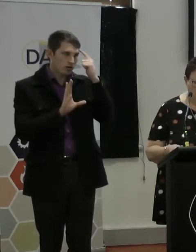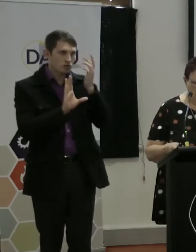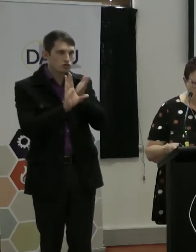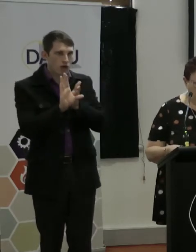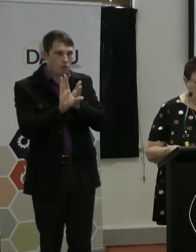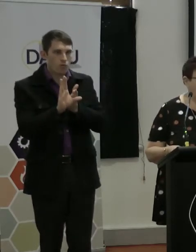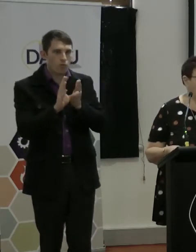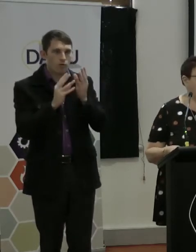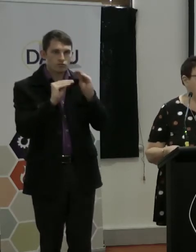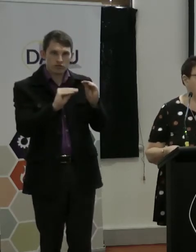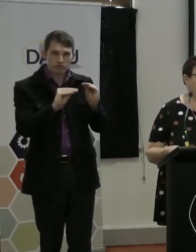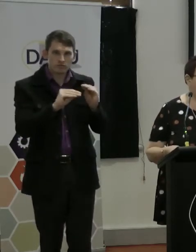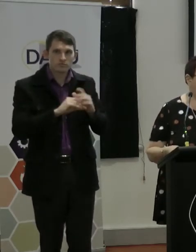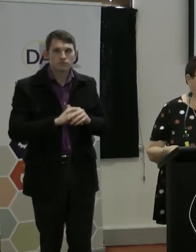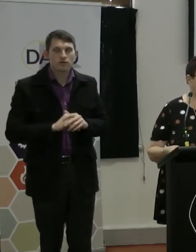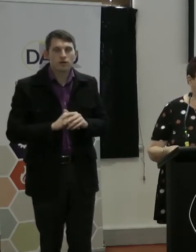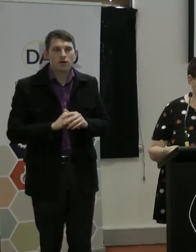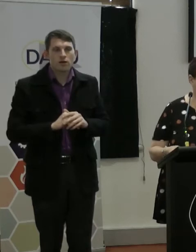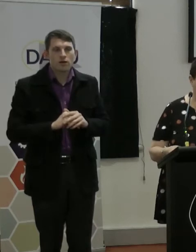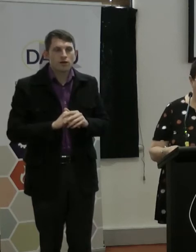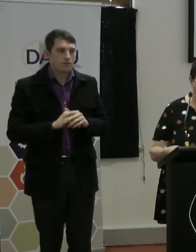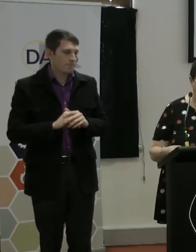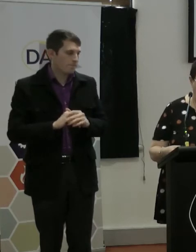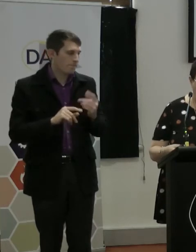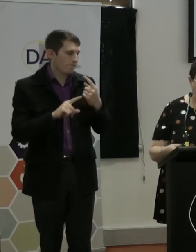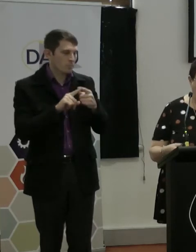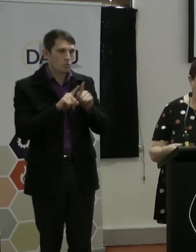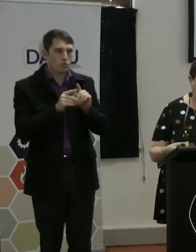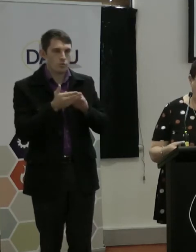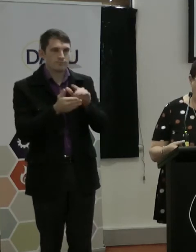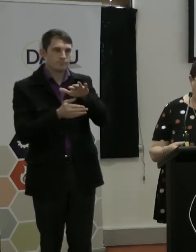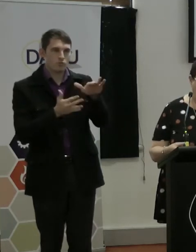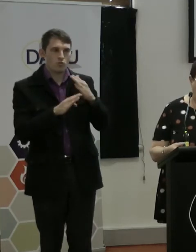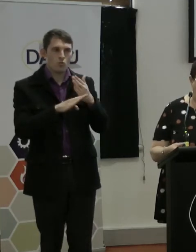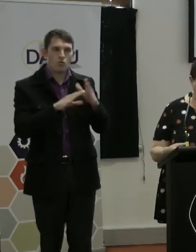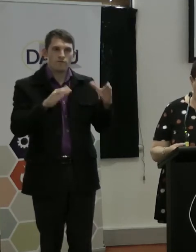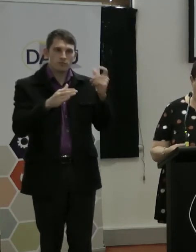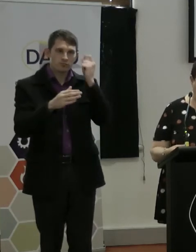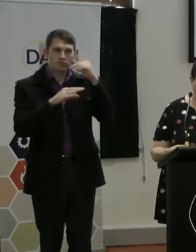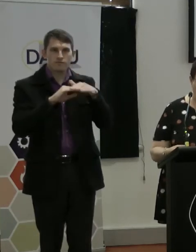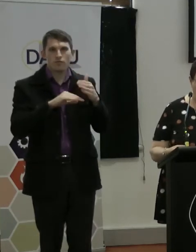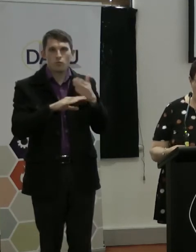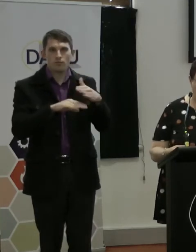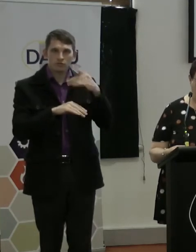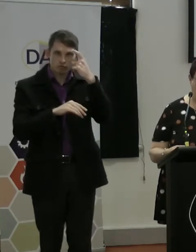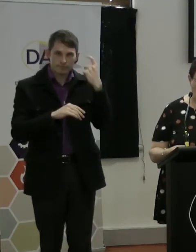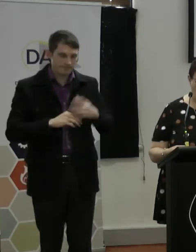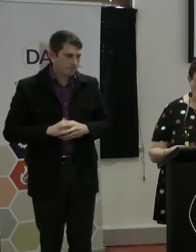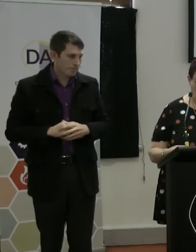Psychoeducation and increasing the workforce knowledge about complex trauma, and strategies for